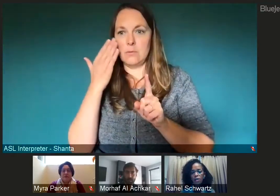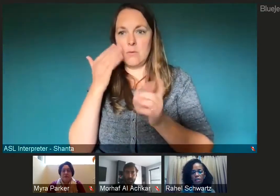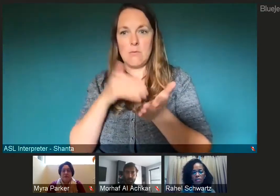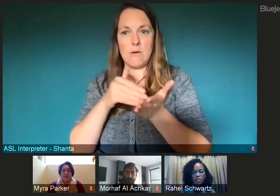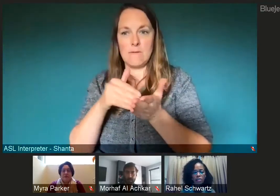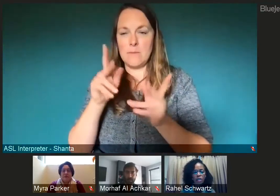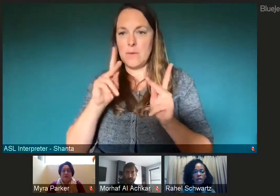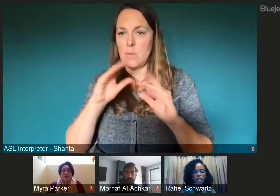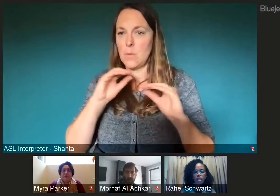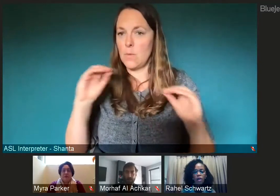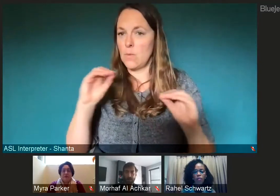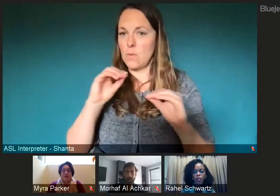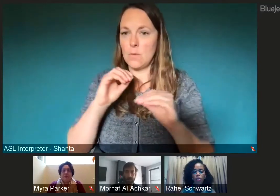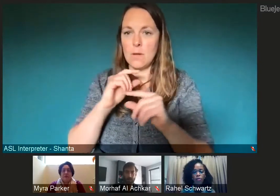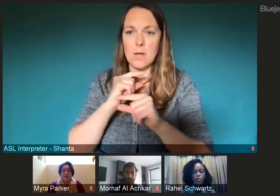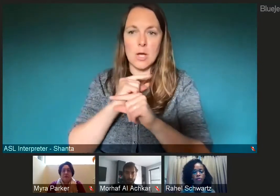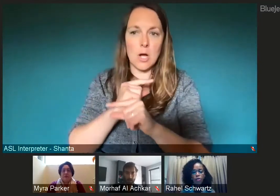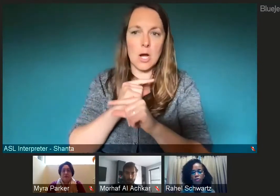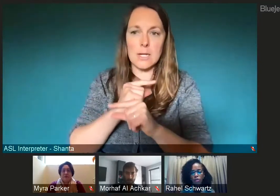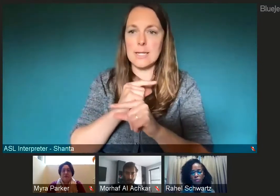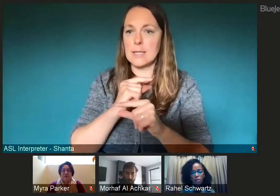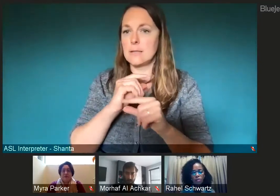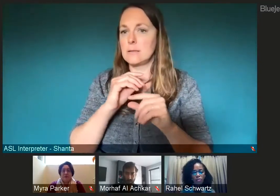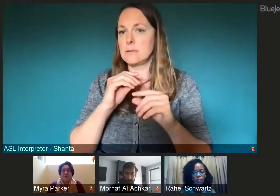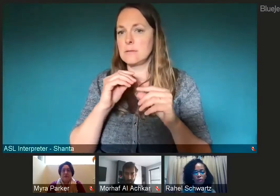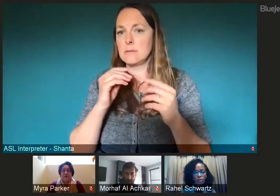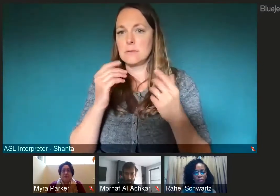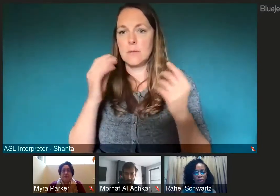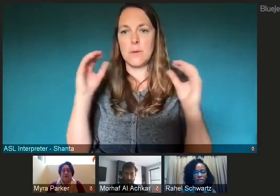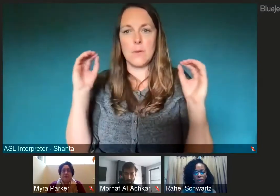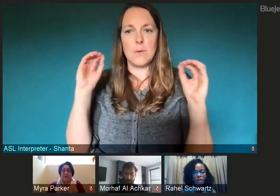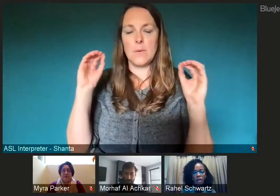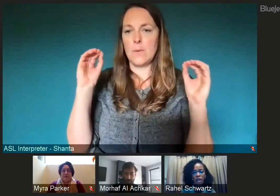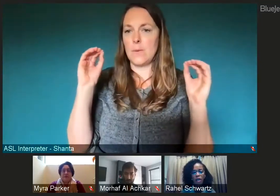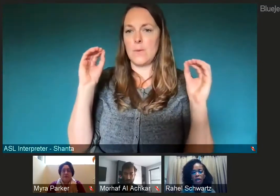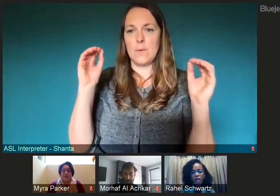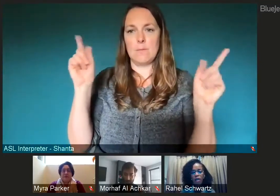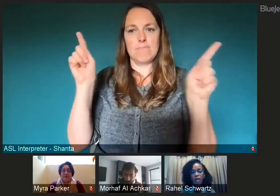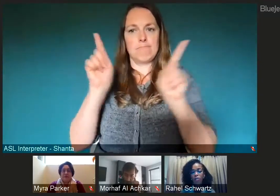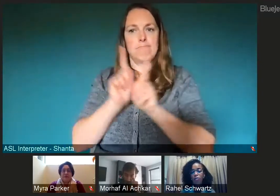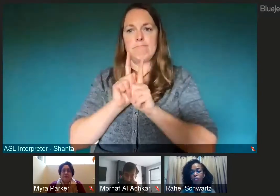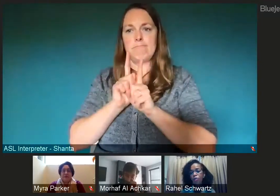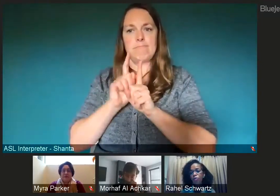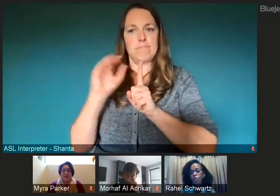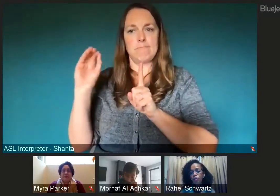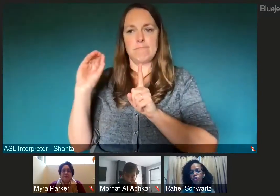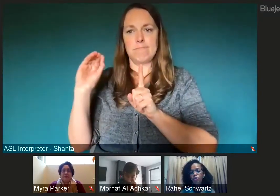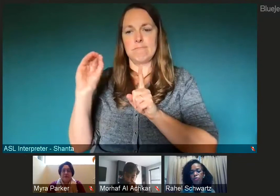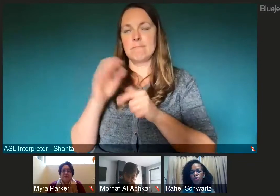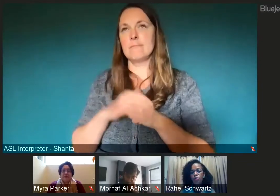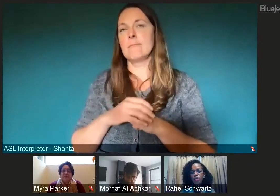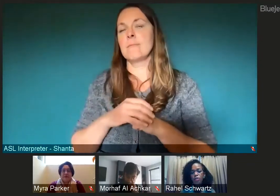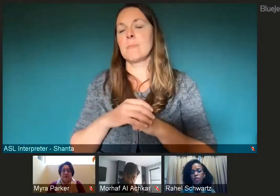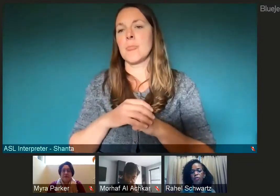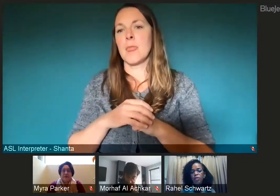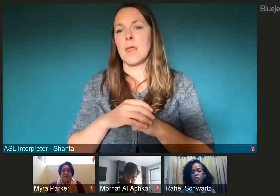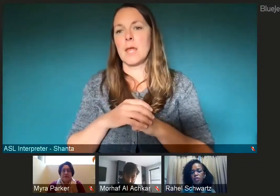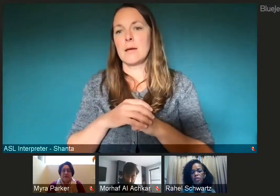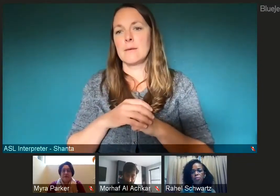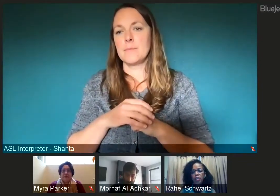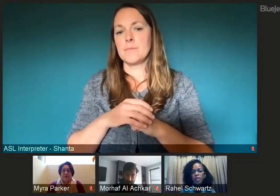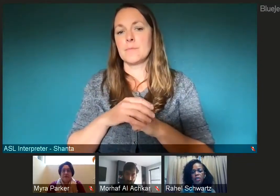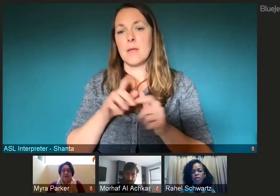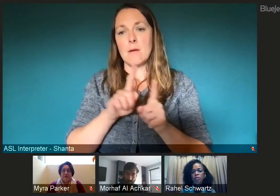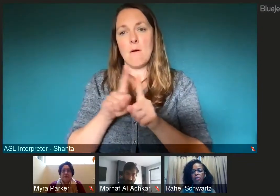any guardians, to their treatments or appointments. And also,